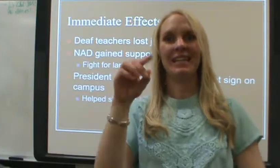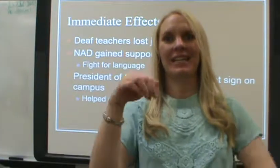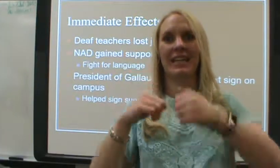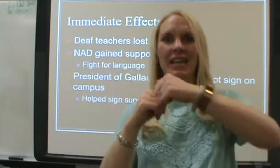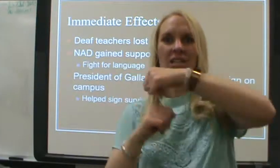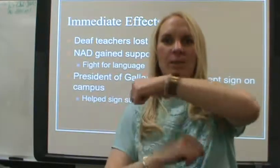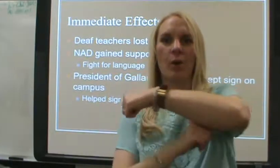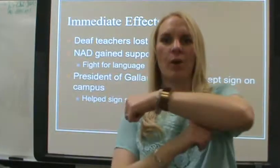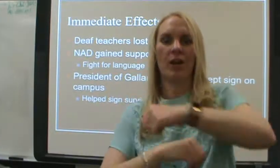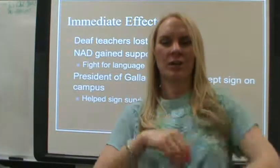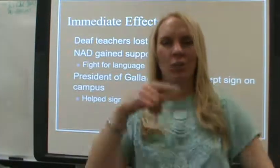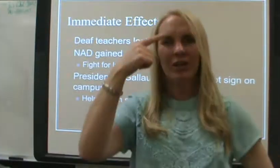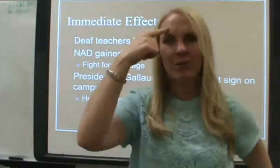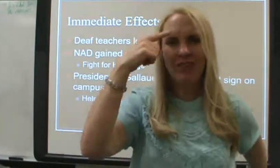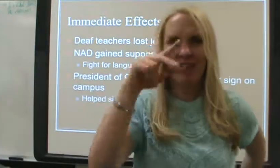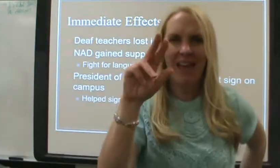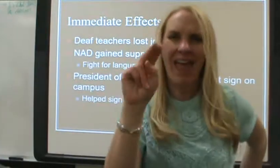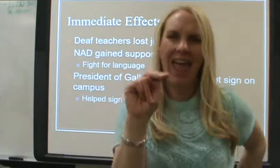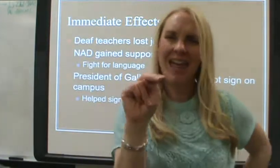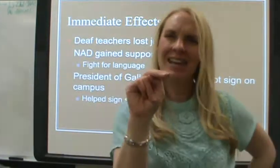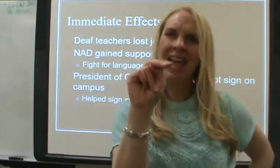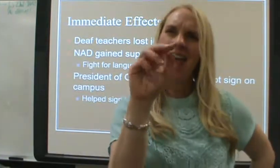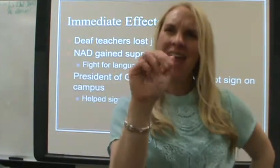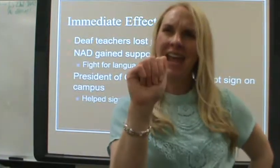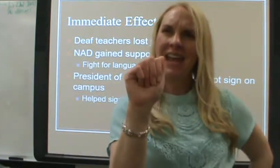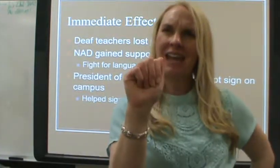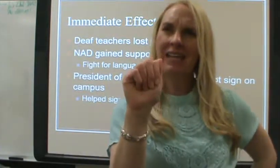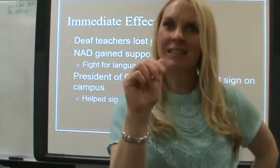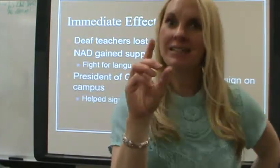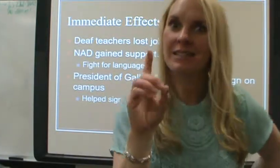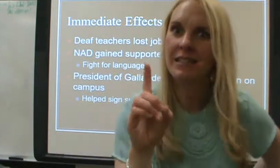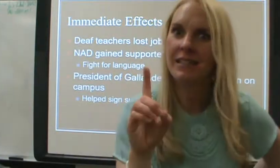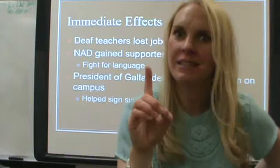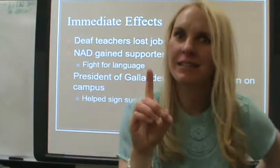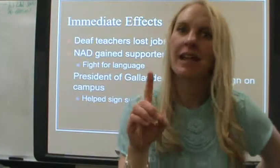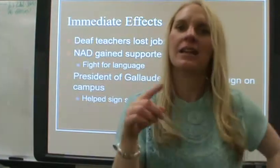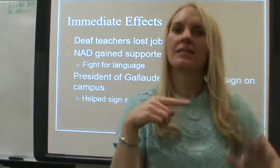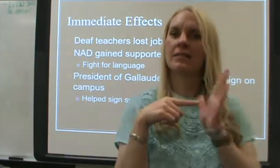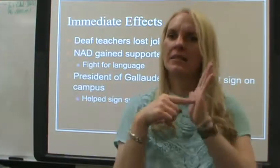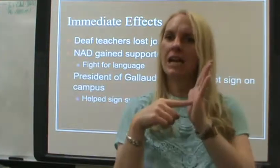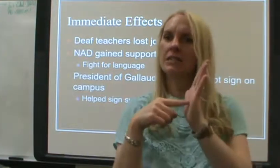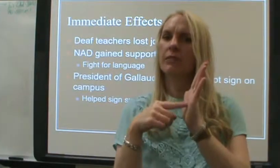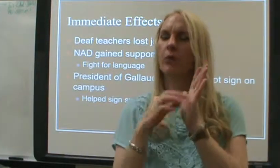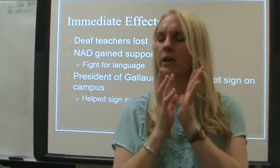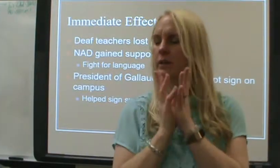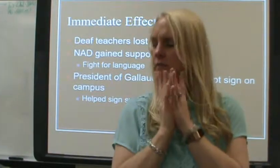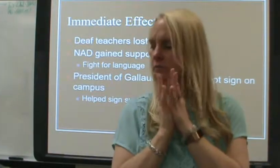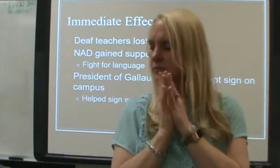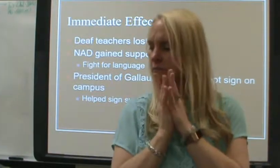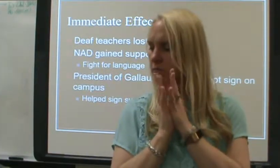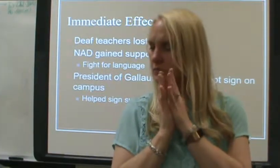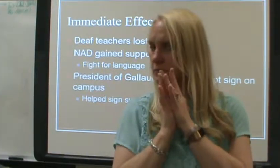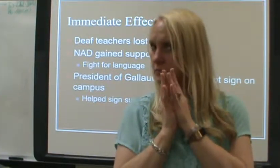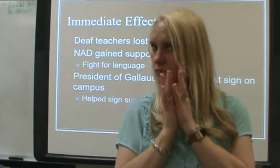NAD gained support. What do you think the NAD stands for?